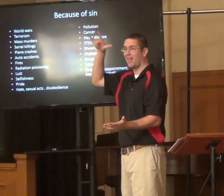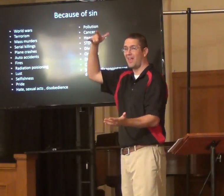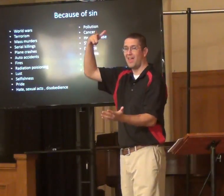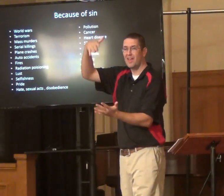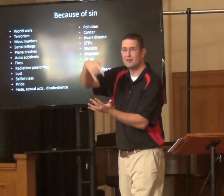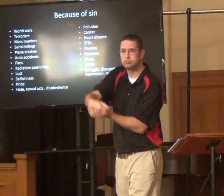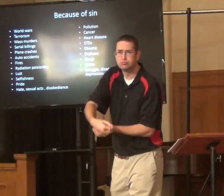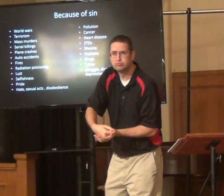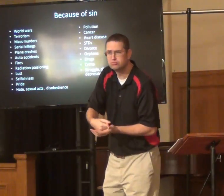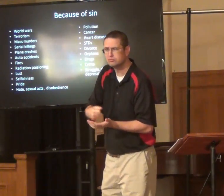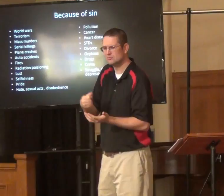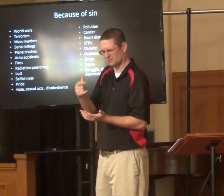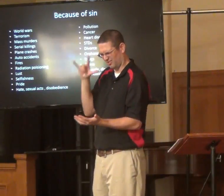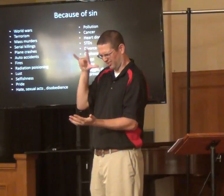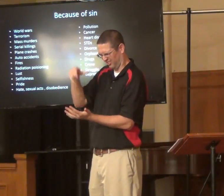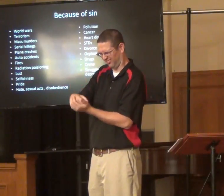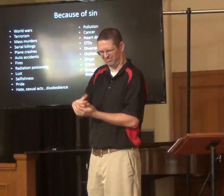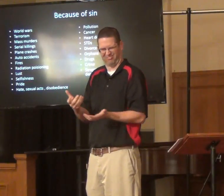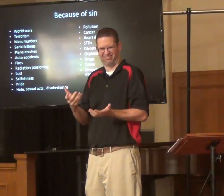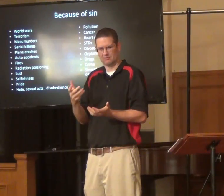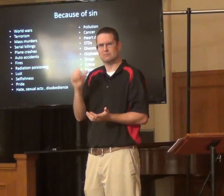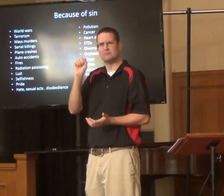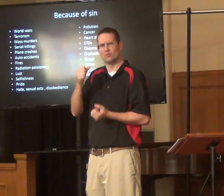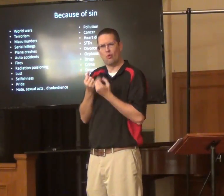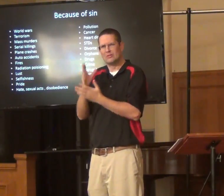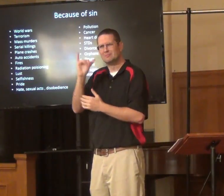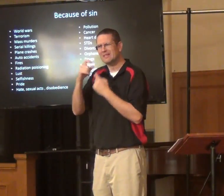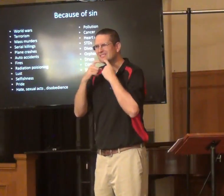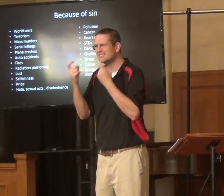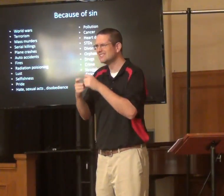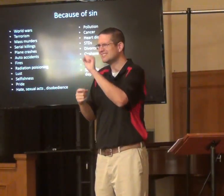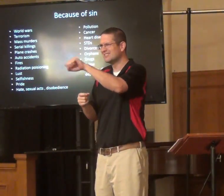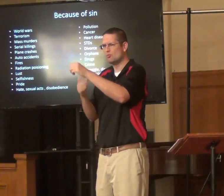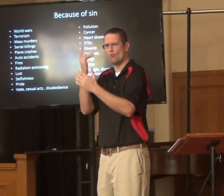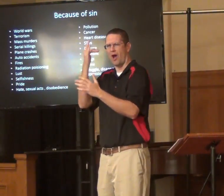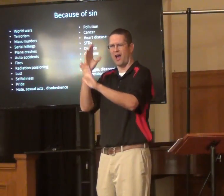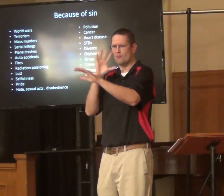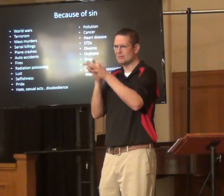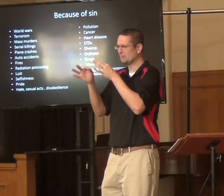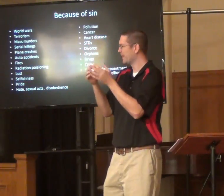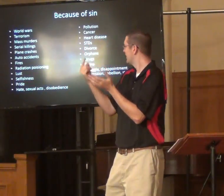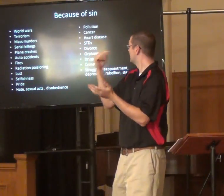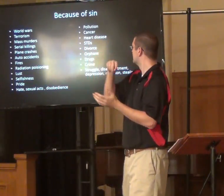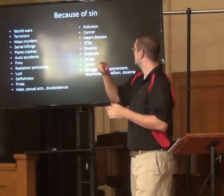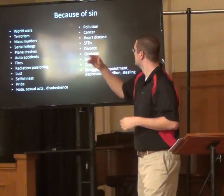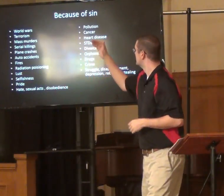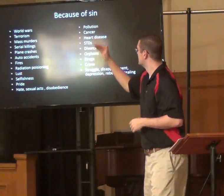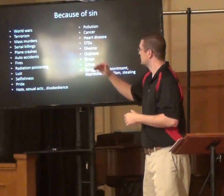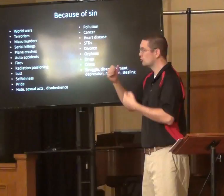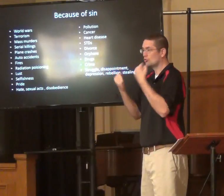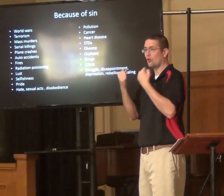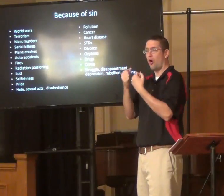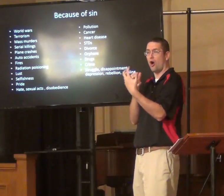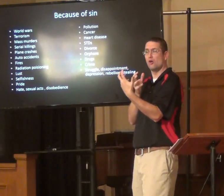Serial killers. We've seen plane crashes. That's caused by sin. It is. I'll explain how.